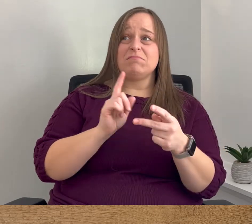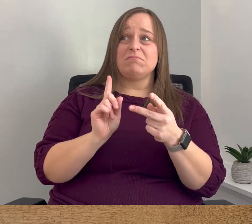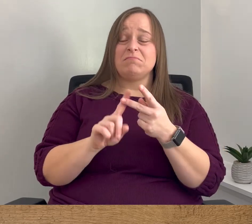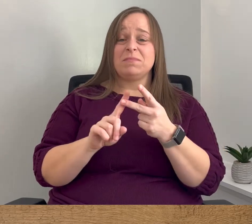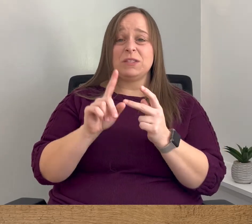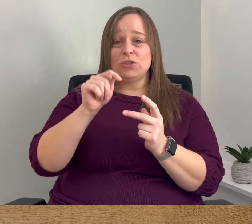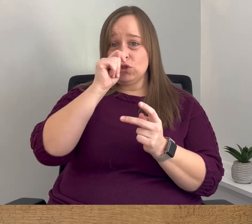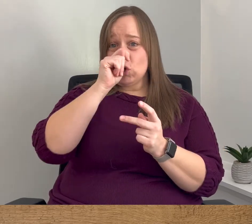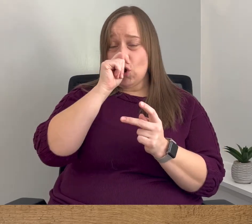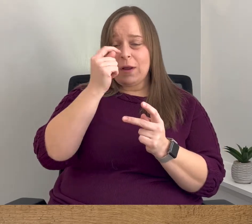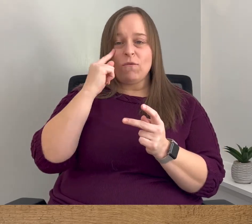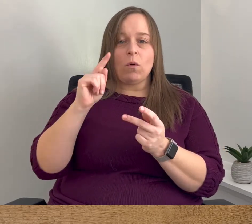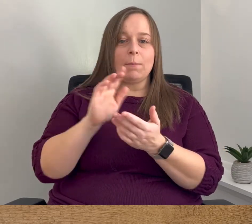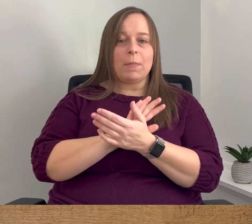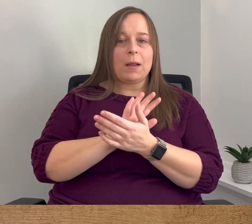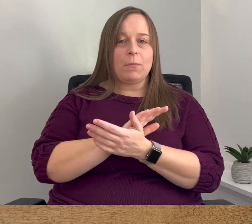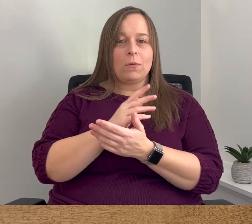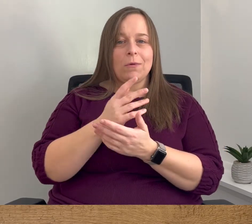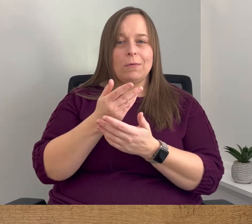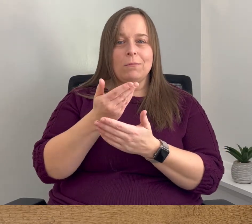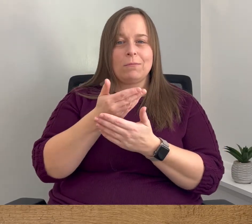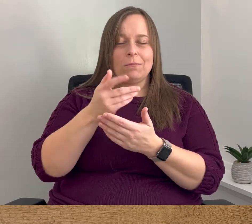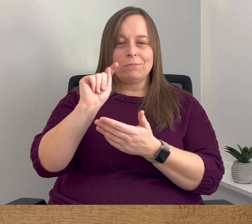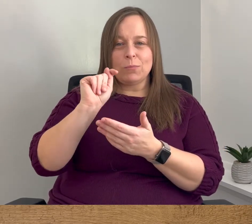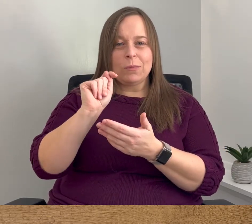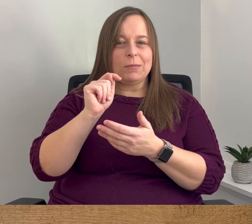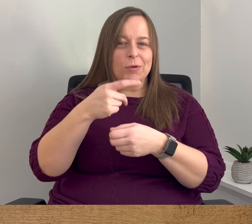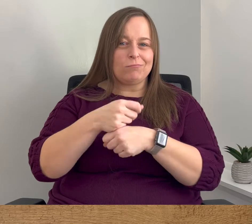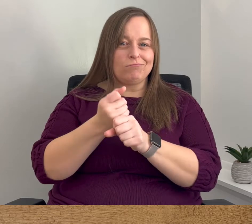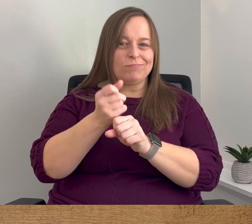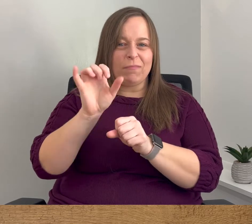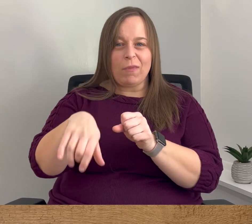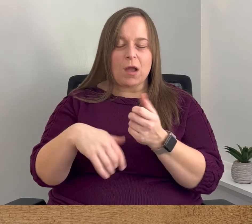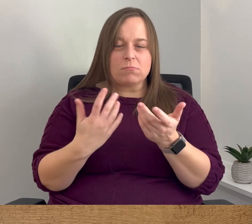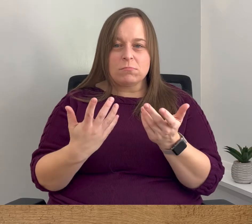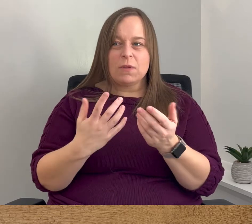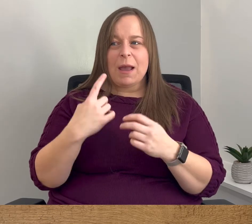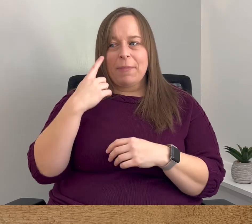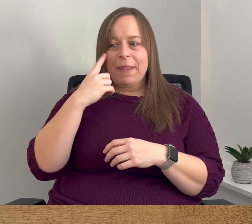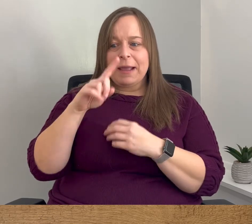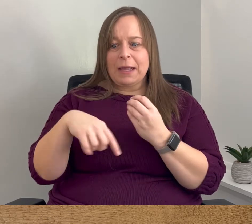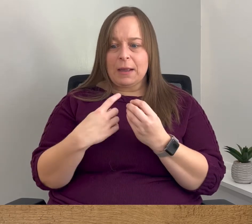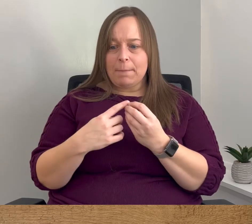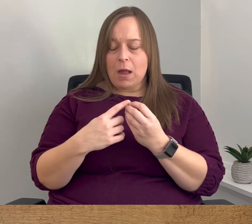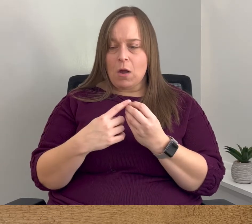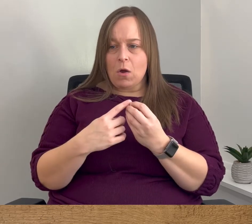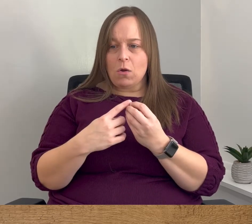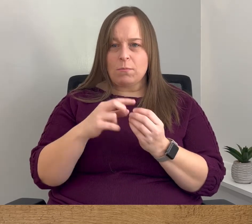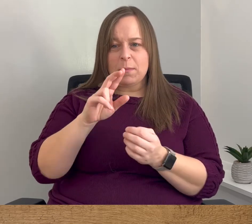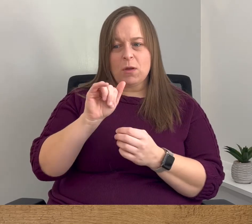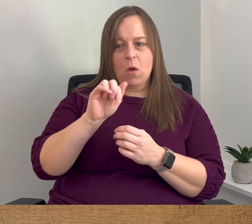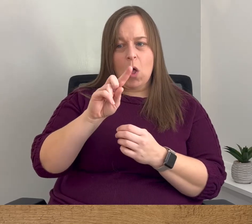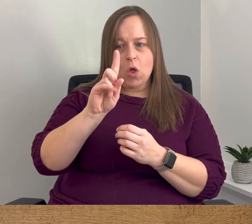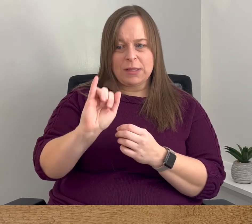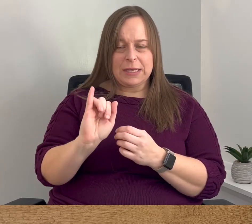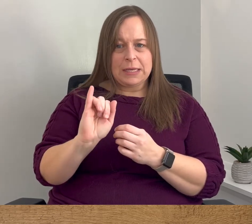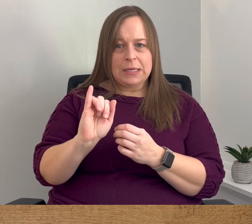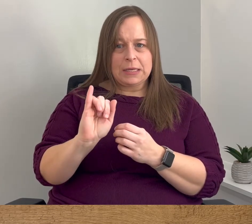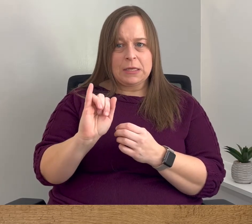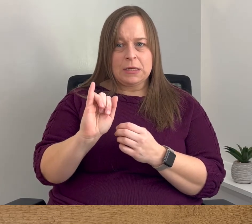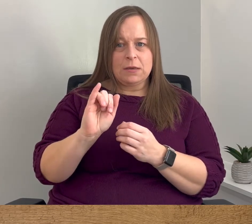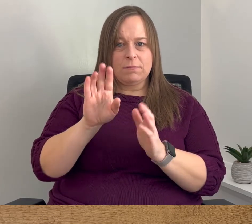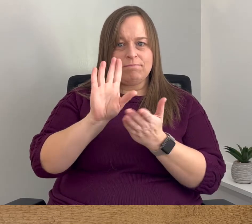Wegmans and Target for toiletries and paper products. I'm thinking about going to